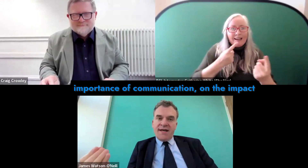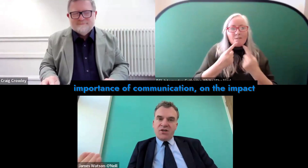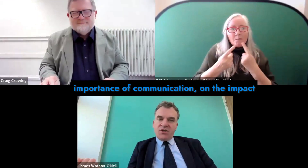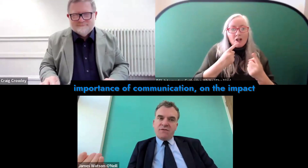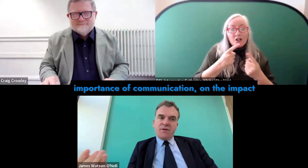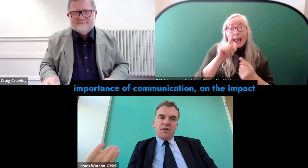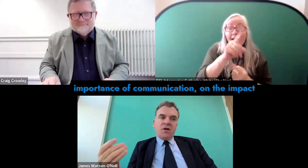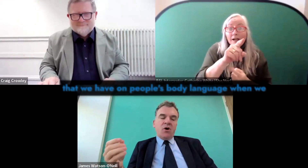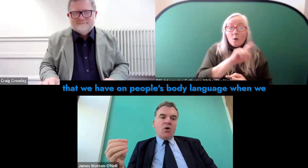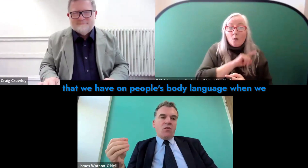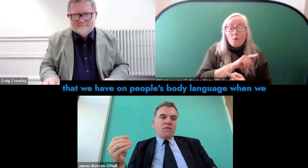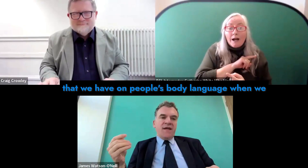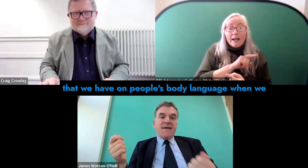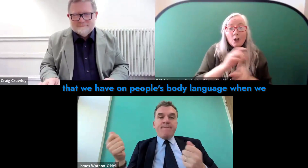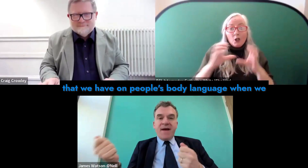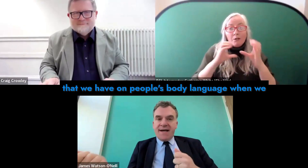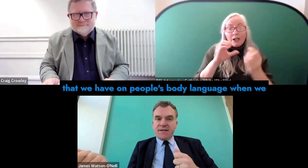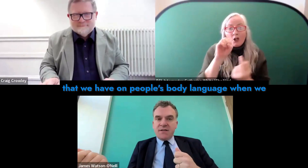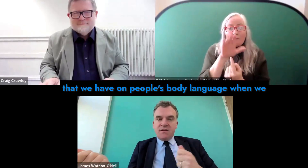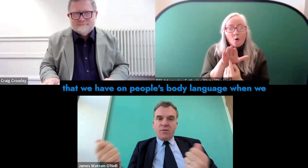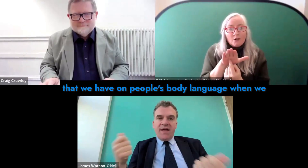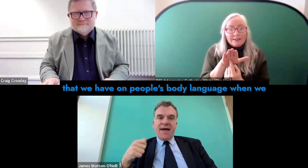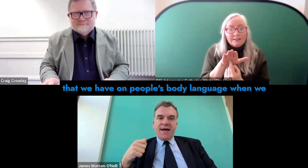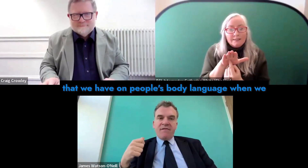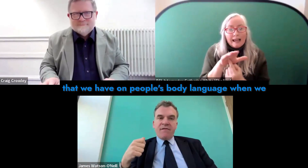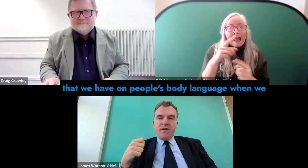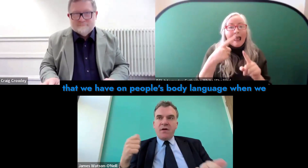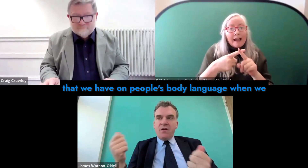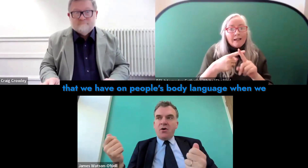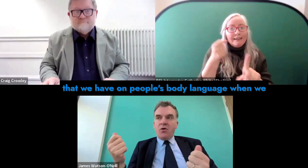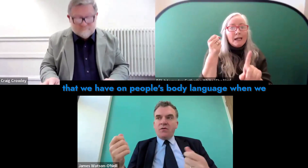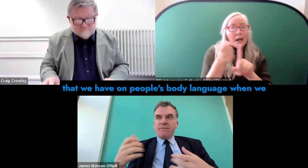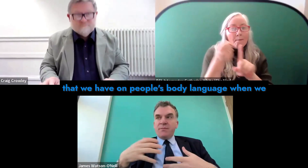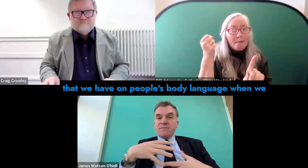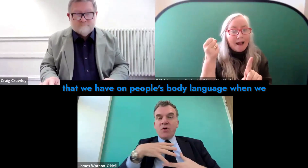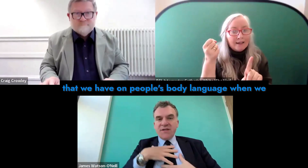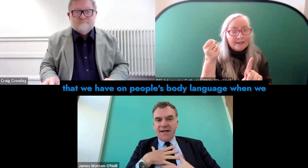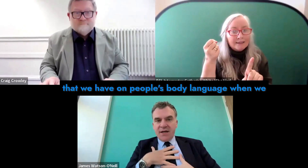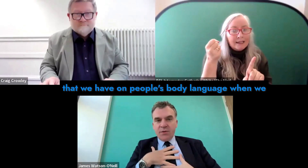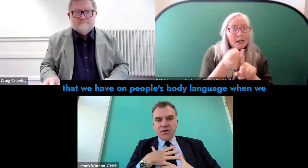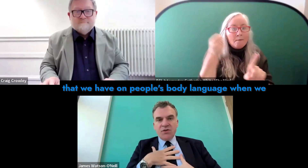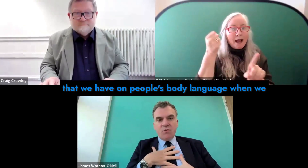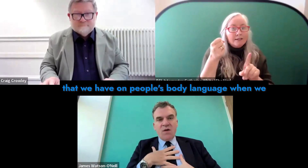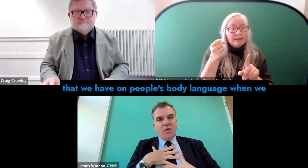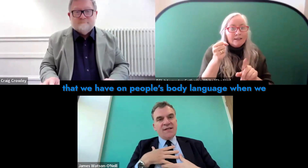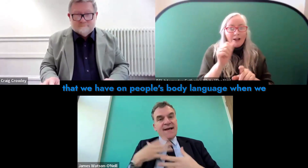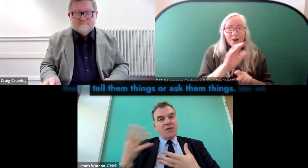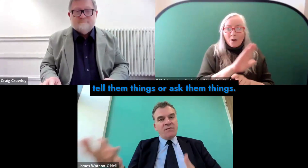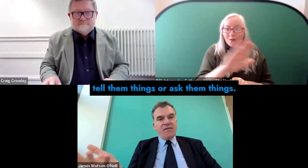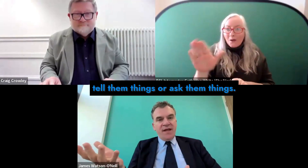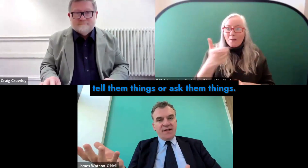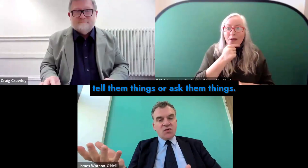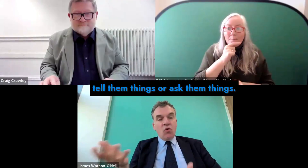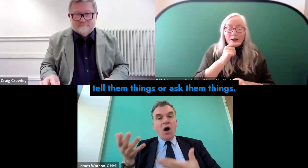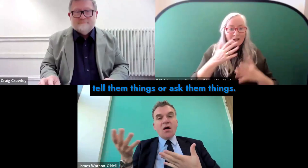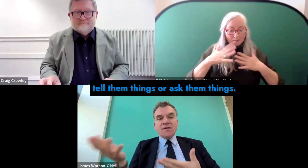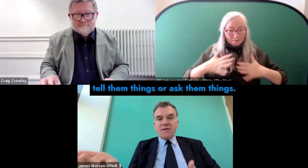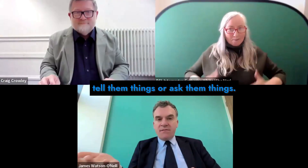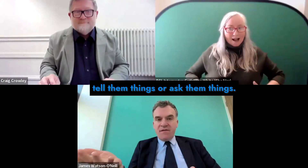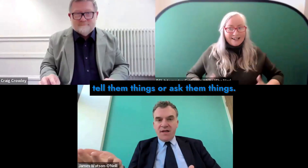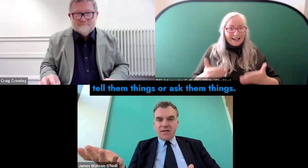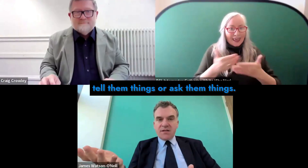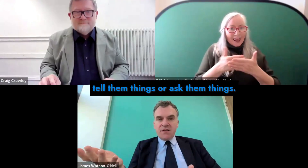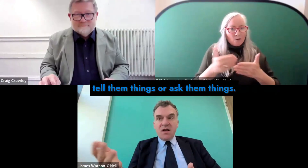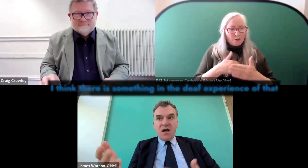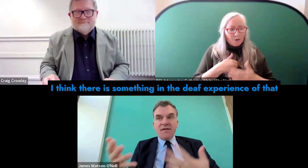of communication, on the impact that we have on people's body language when we tell them things or